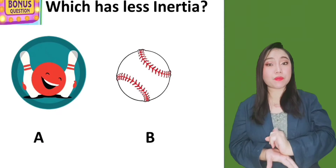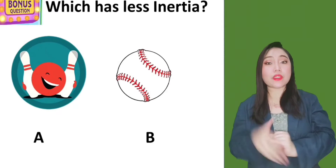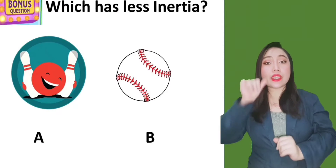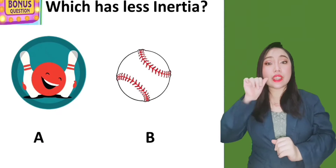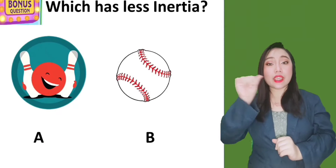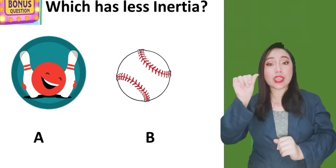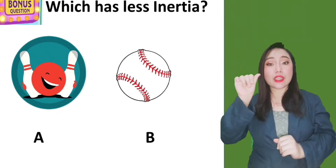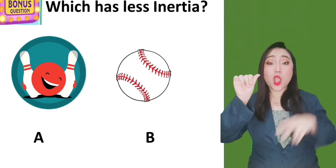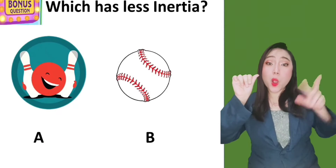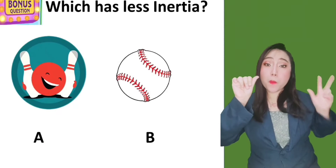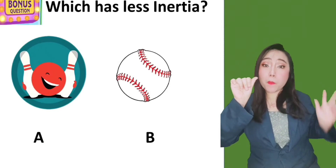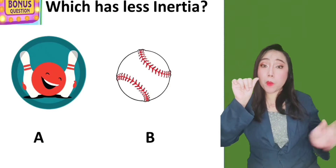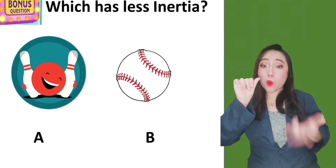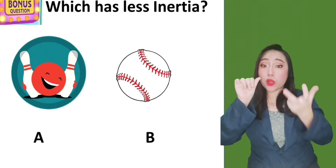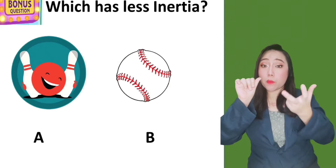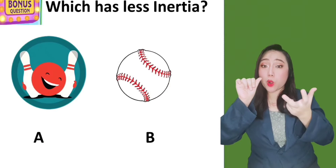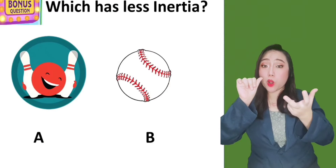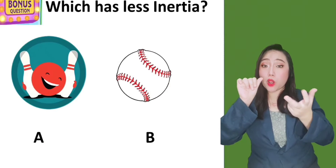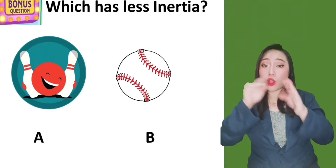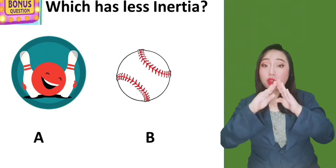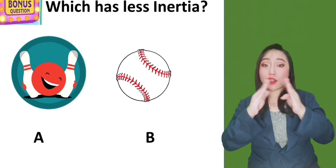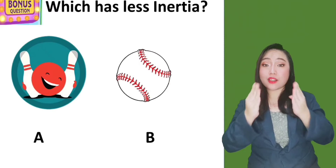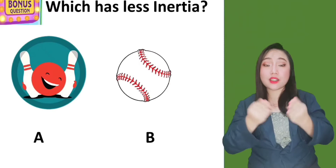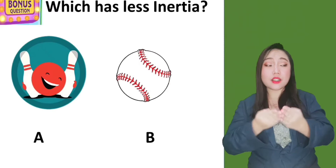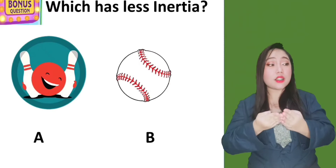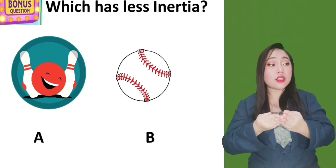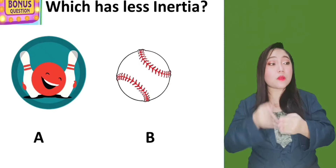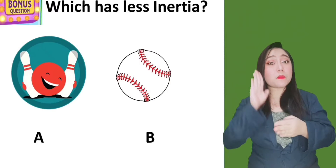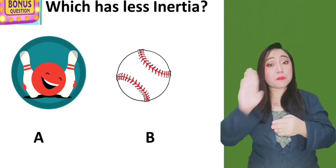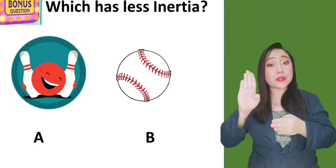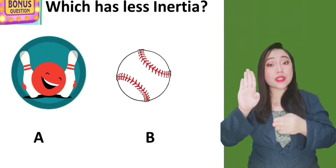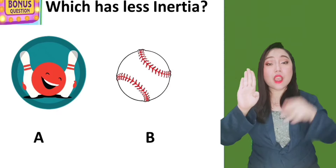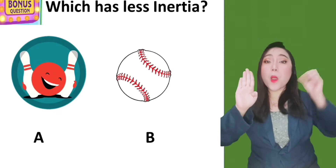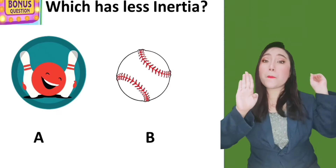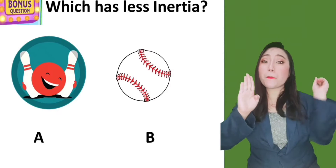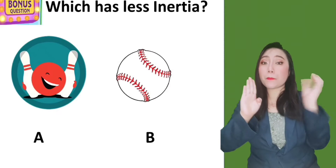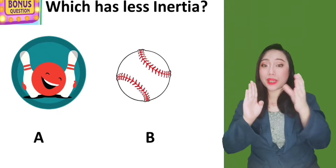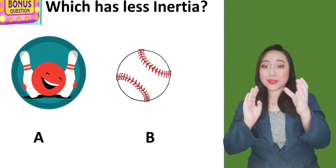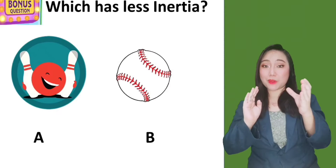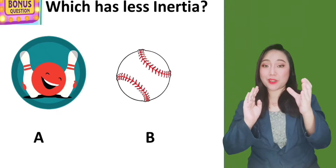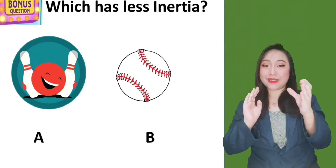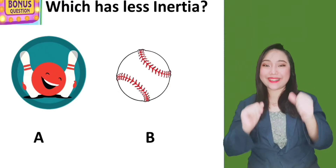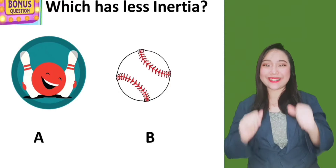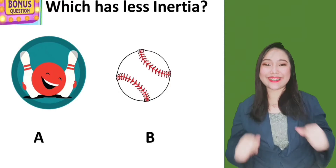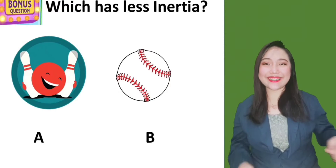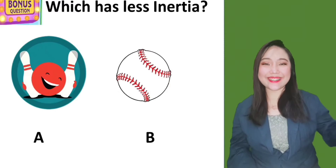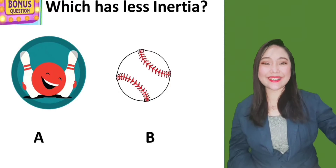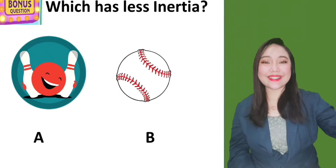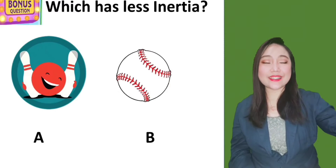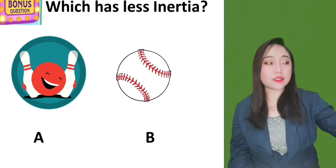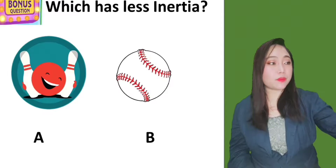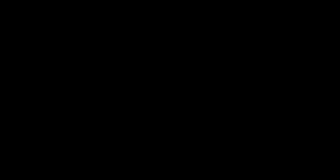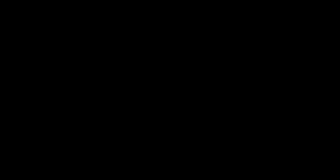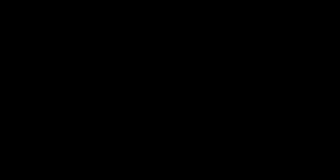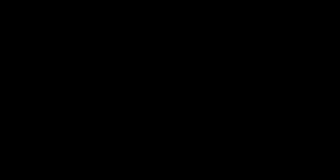Next, which has less inertia? A. The bowling ball. B. The baseball.